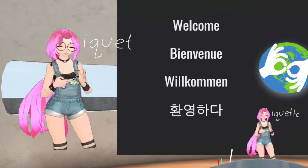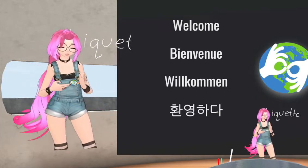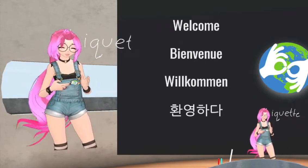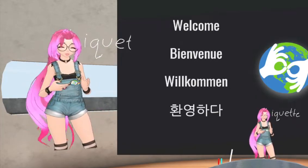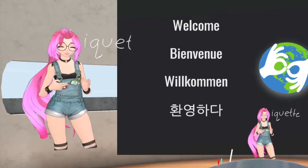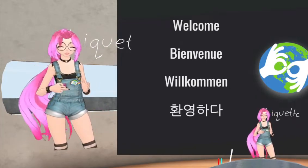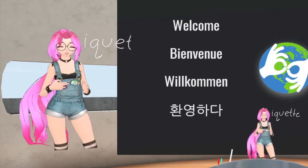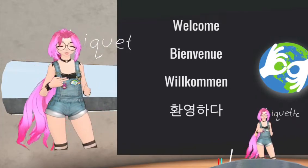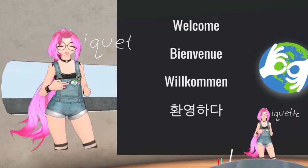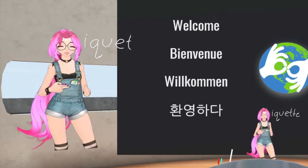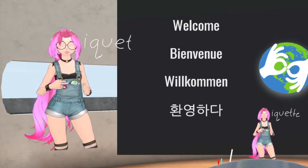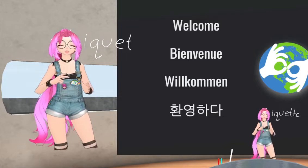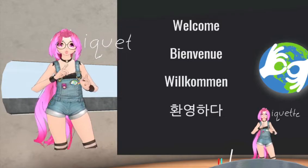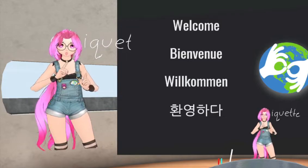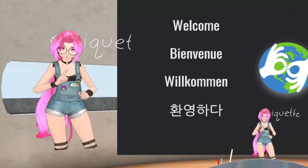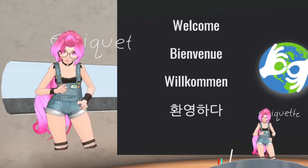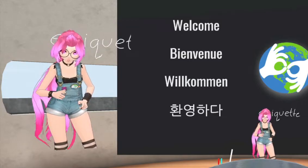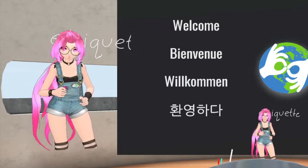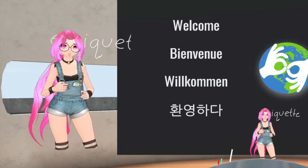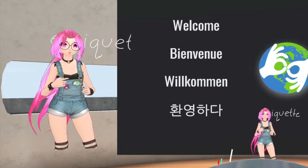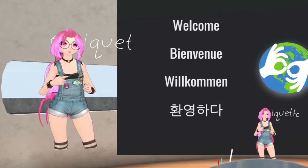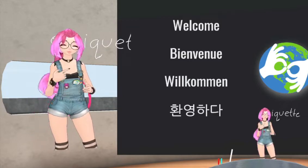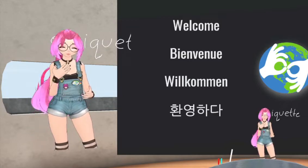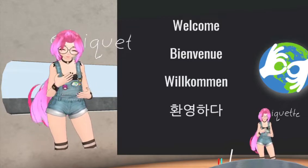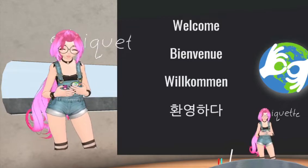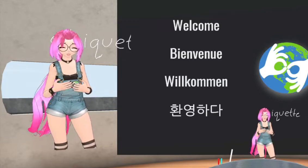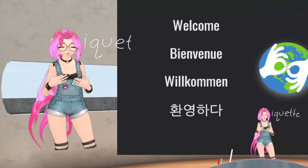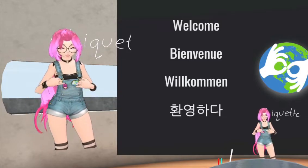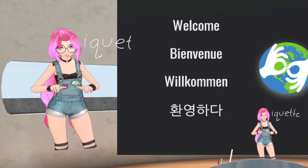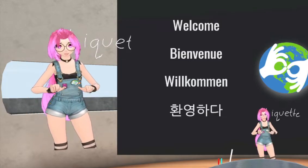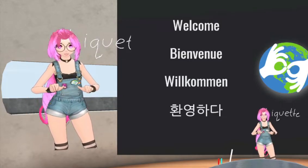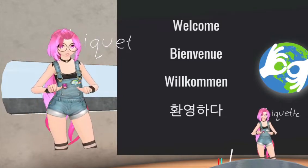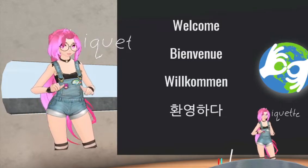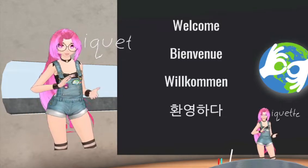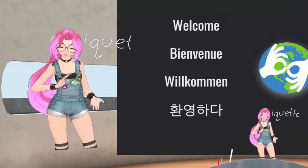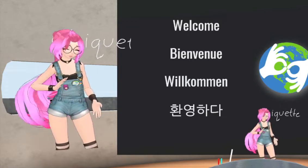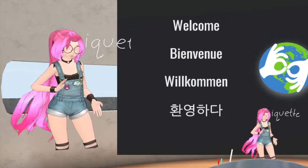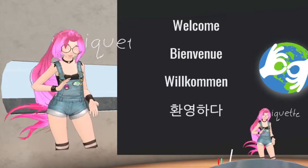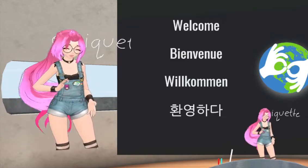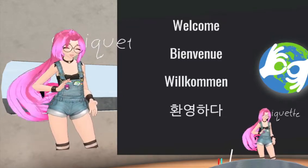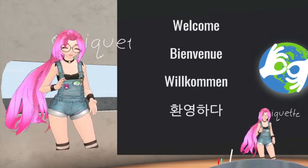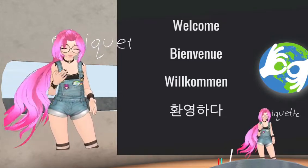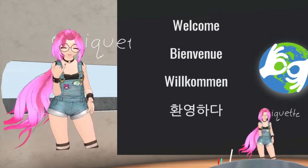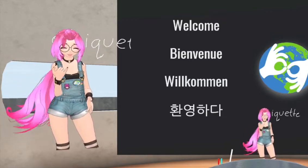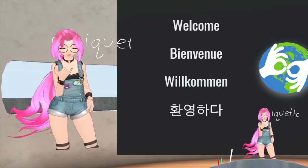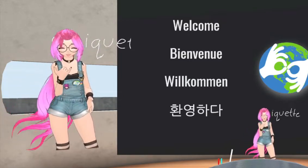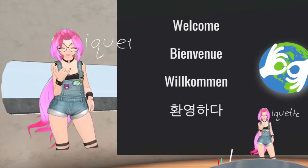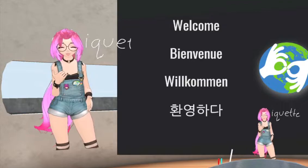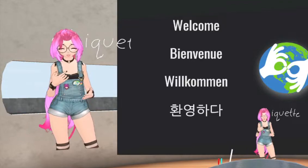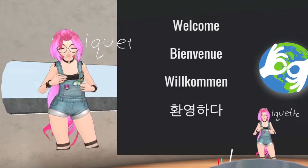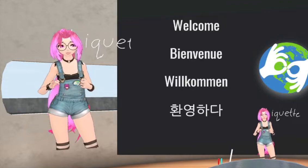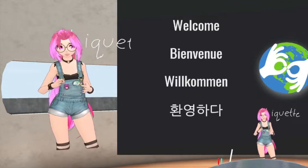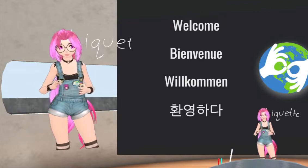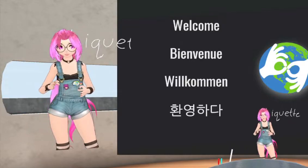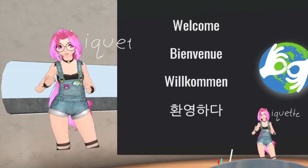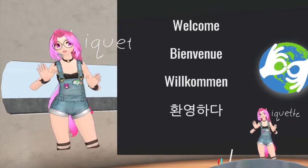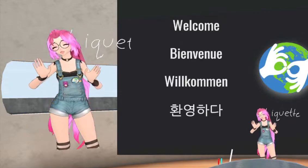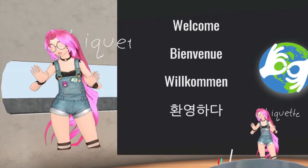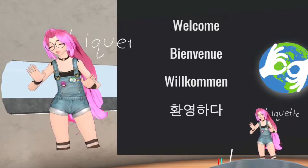it help if you mouth out the words? Sorry, I just want to make sure I heard you correctly. Did you say when you're signing with a deaf